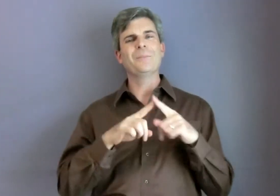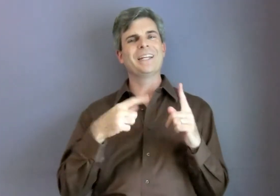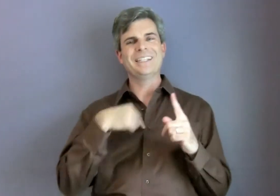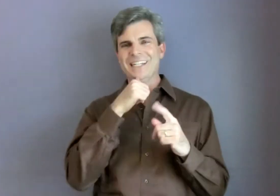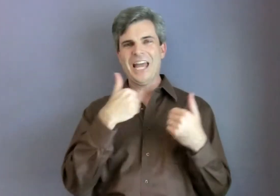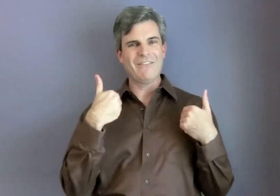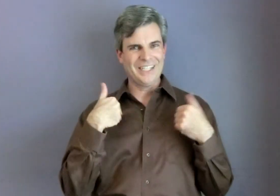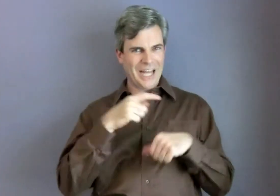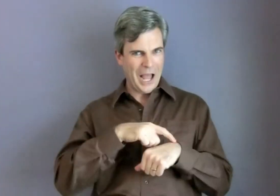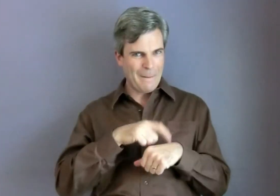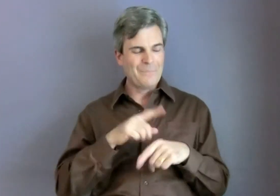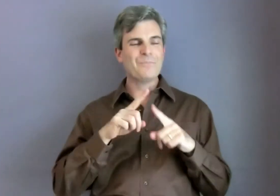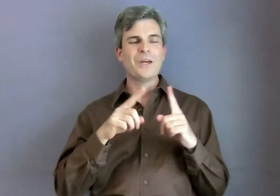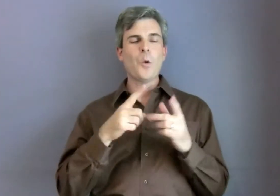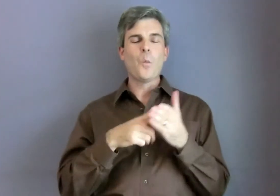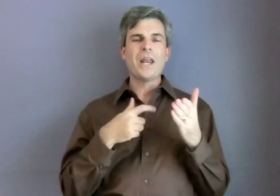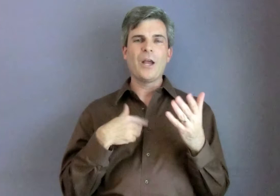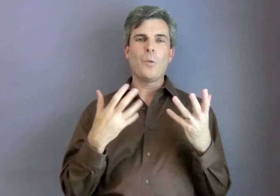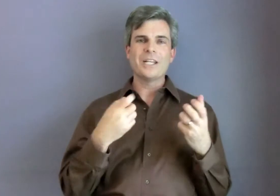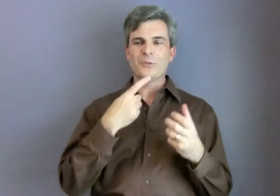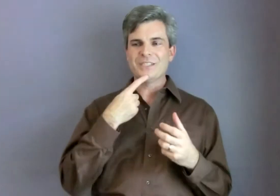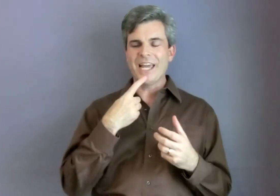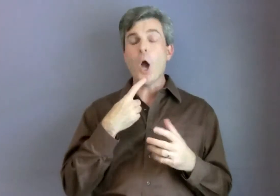what to do? Well, actually, I'll show you here down here. This